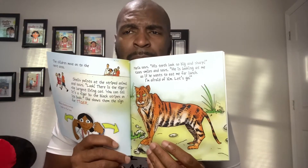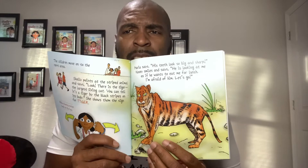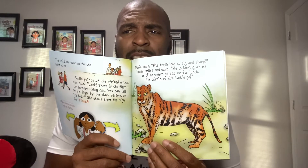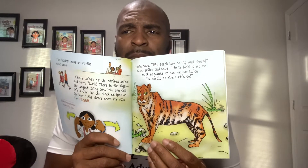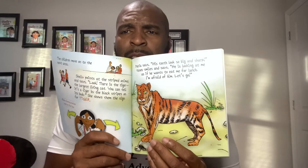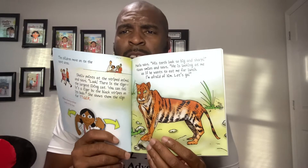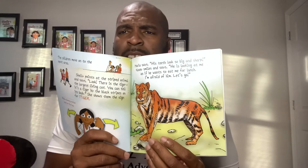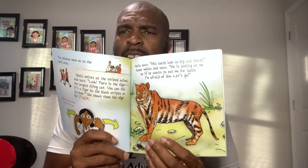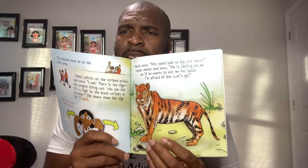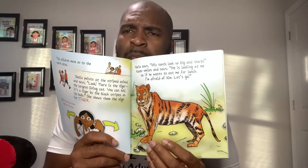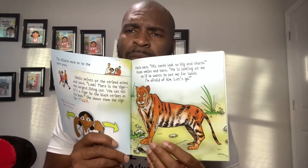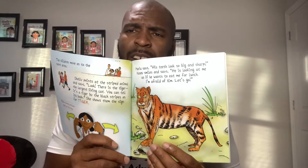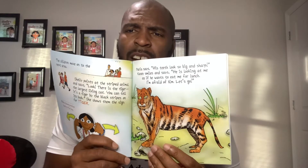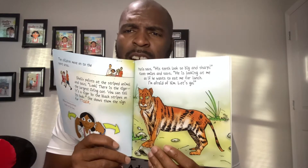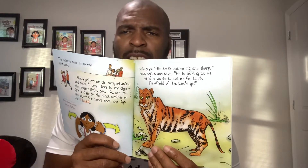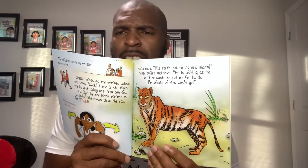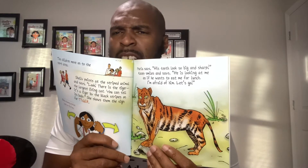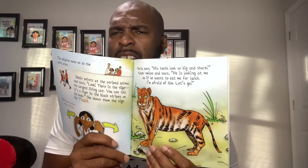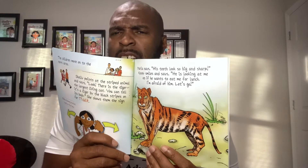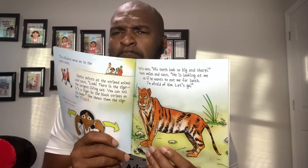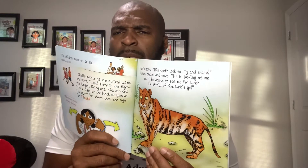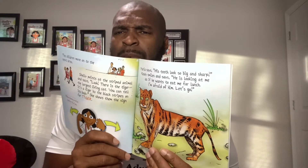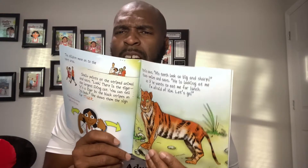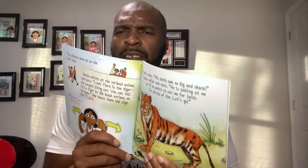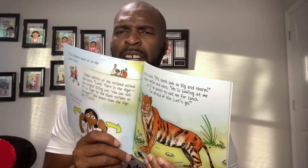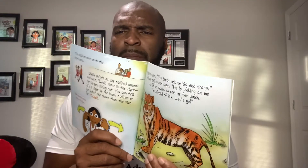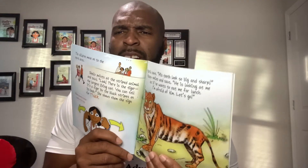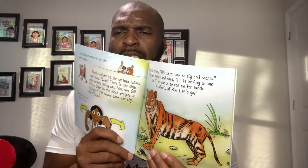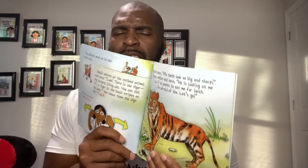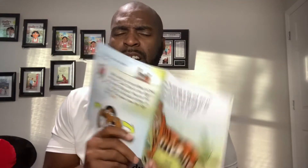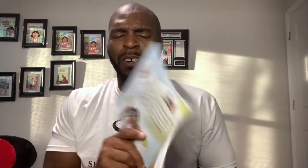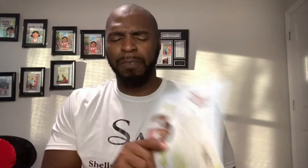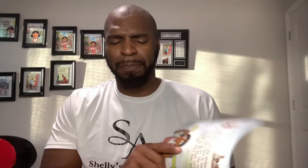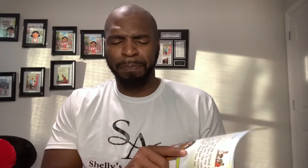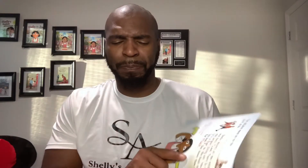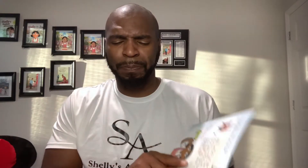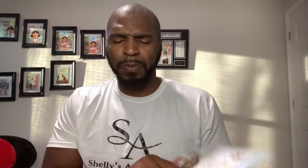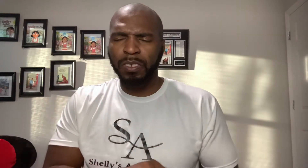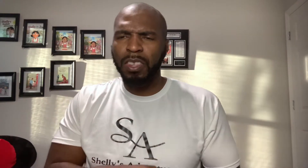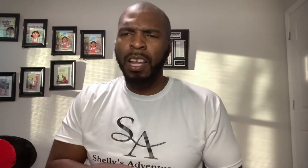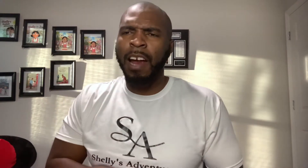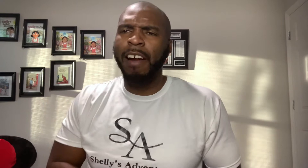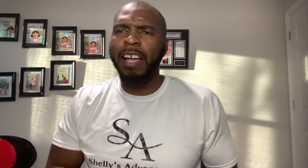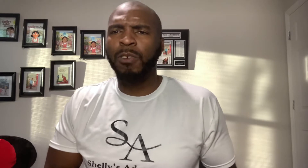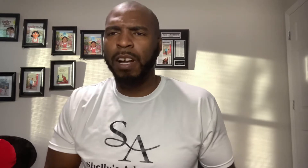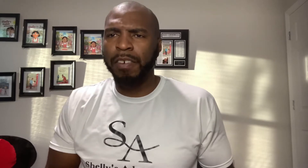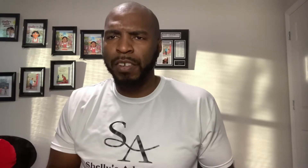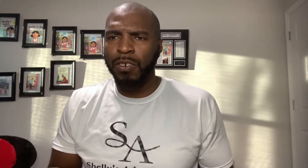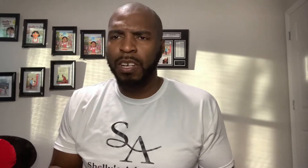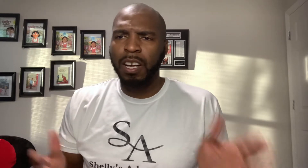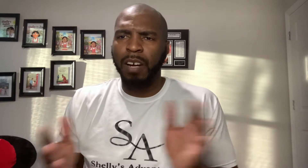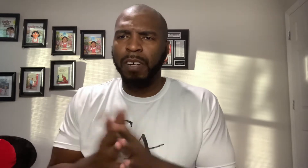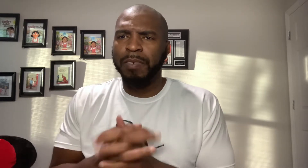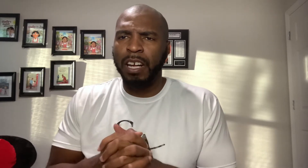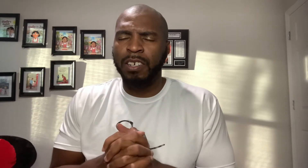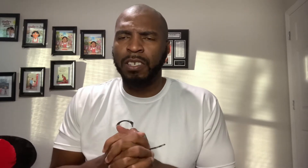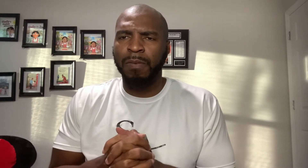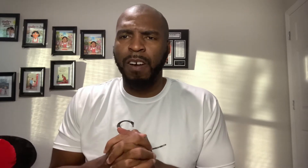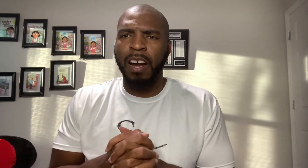if he wants to eat me for lunch. I'm afraid of him. Let's go. All right, quick review of what we learned so far.